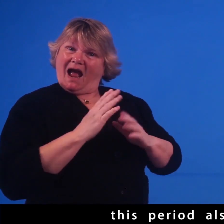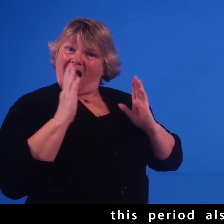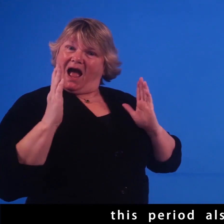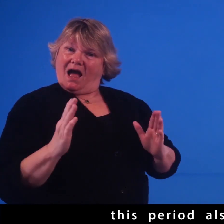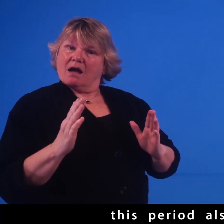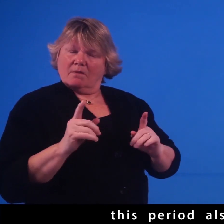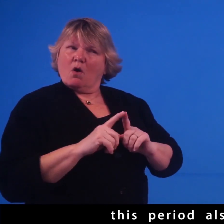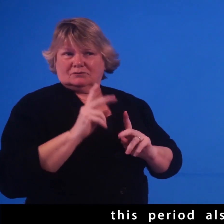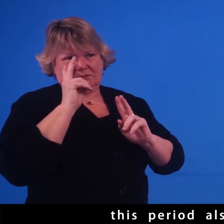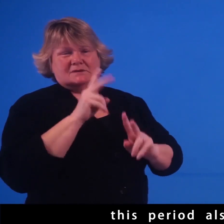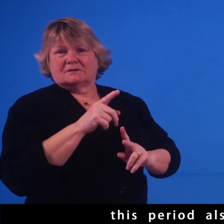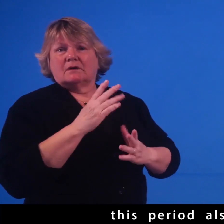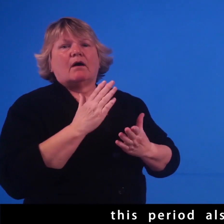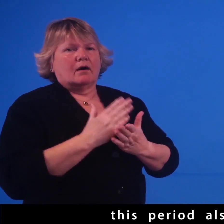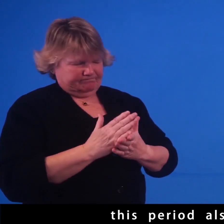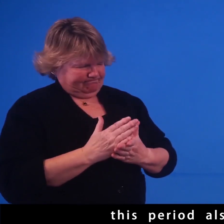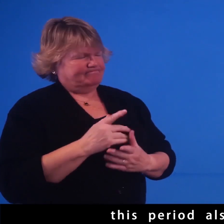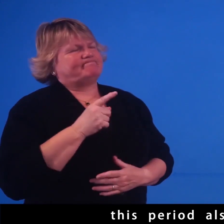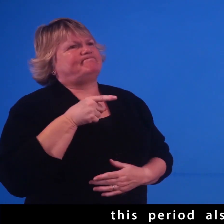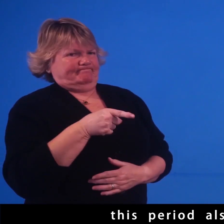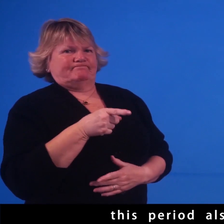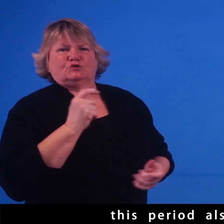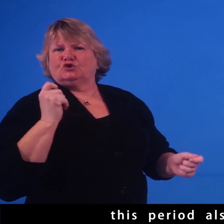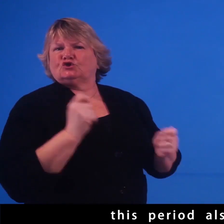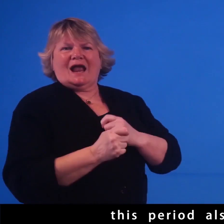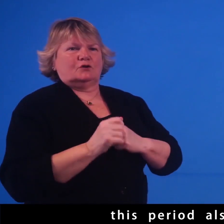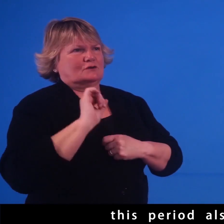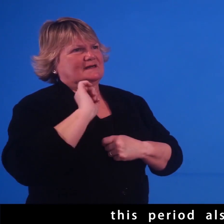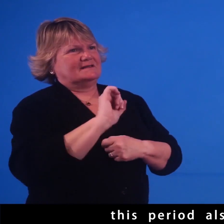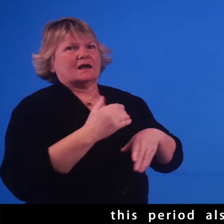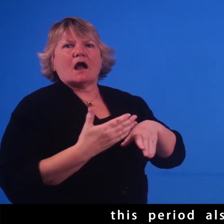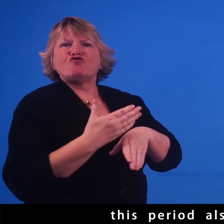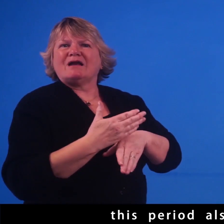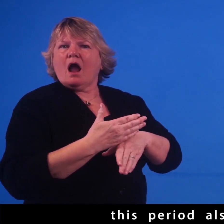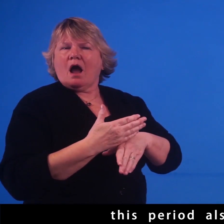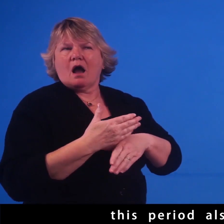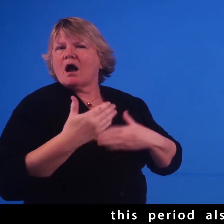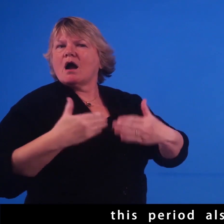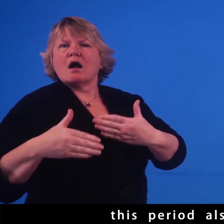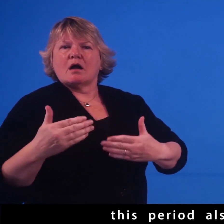This period also saw a marked change in the fortunes of his career.